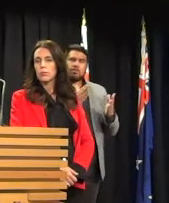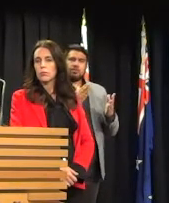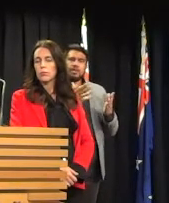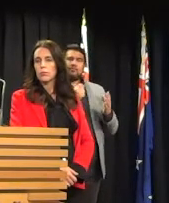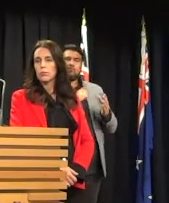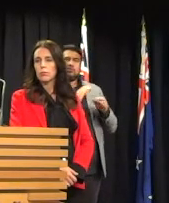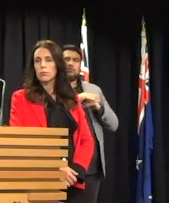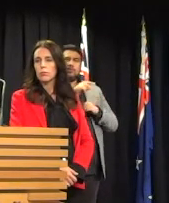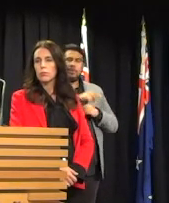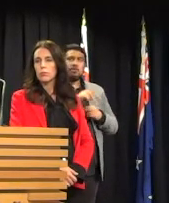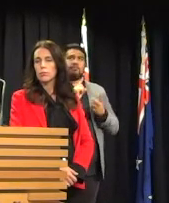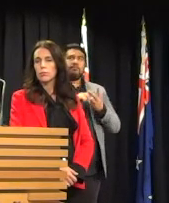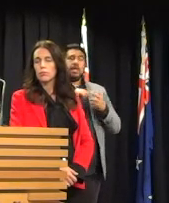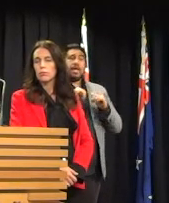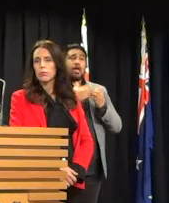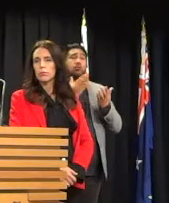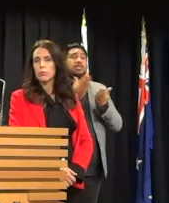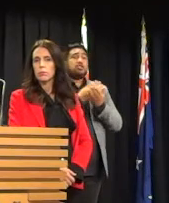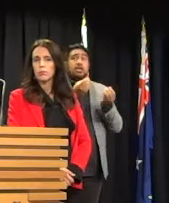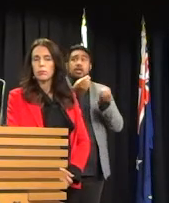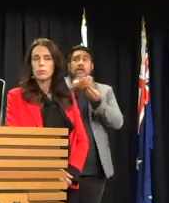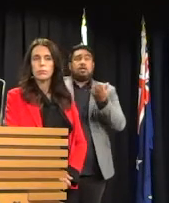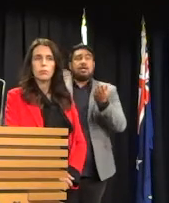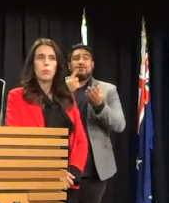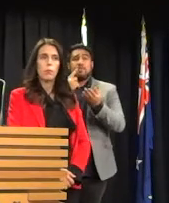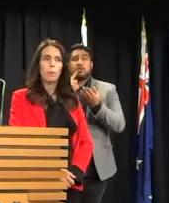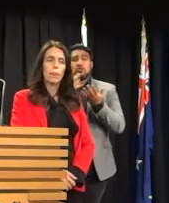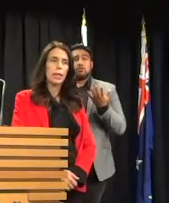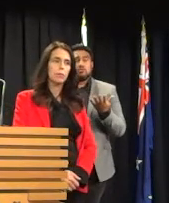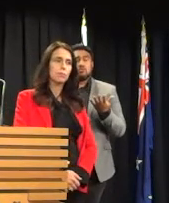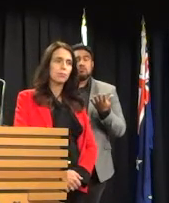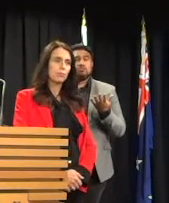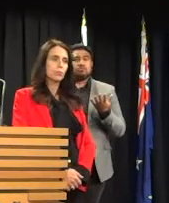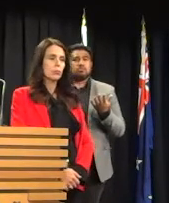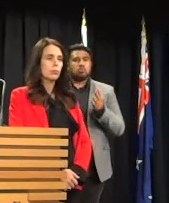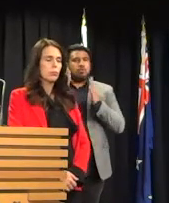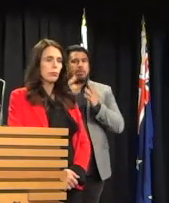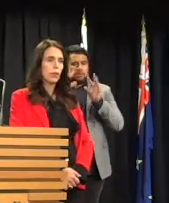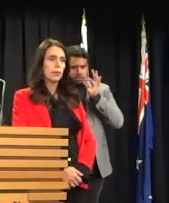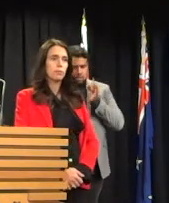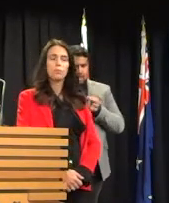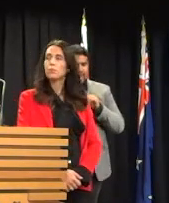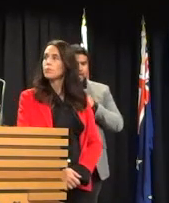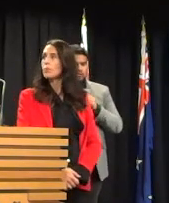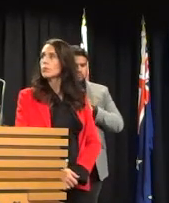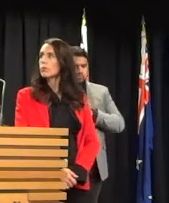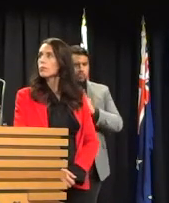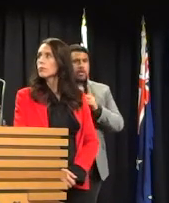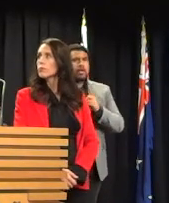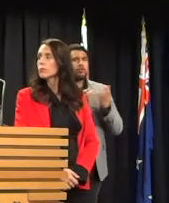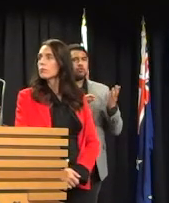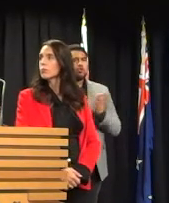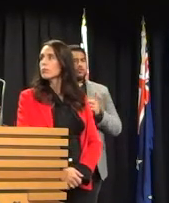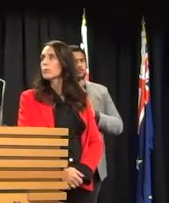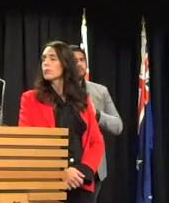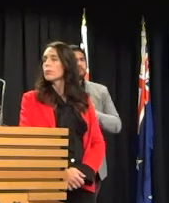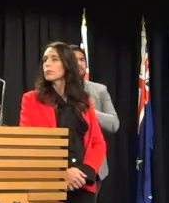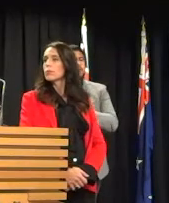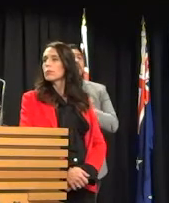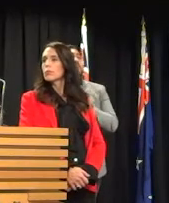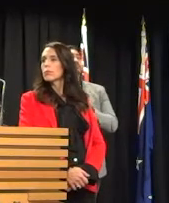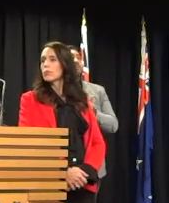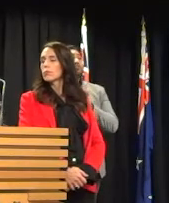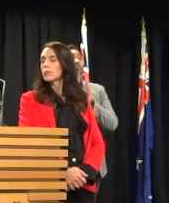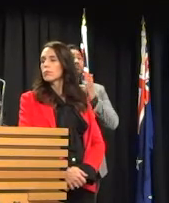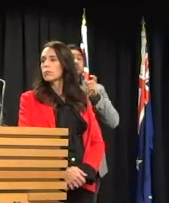share information so that we can continually look at improving services, and how we can assure New